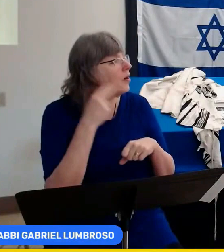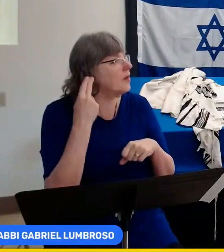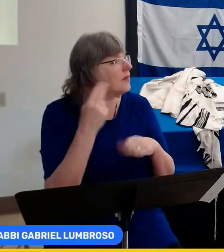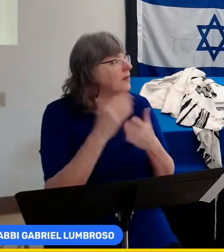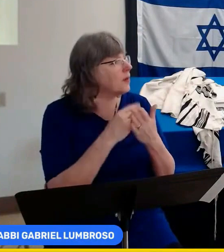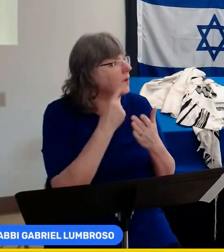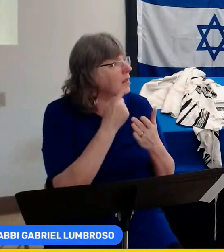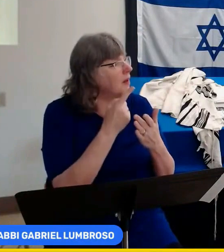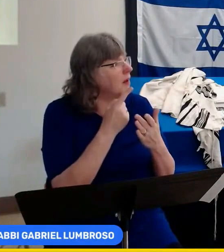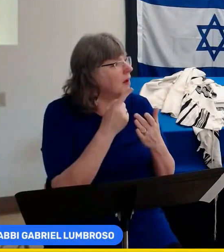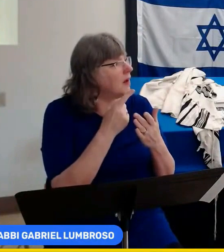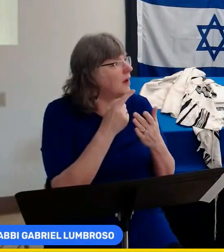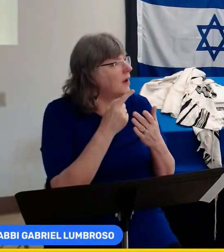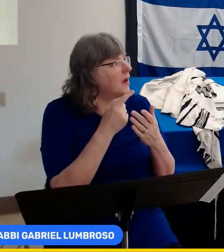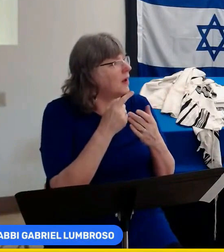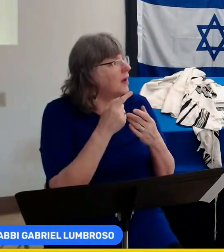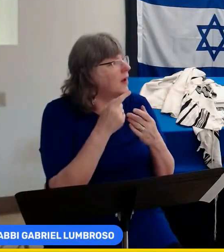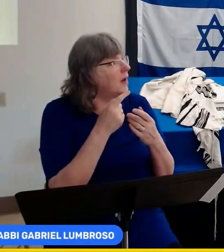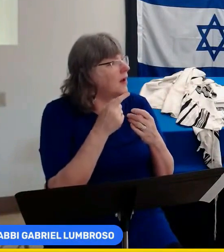I heard somebody